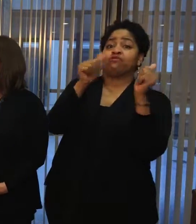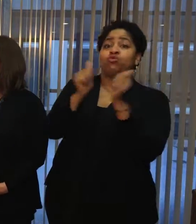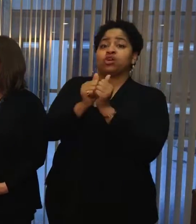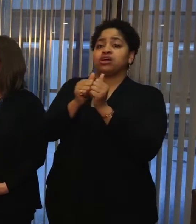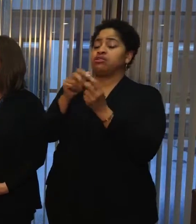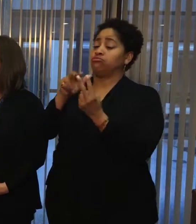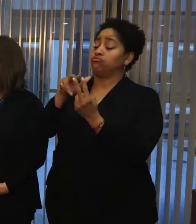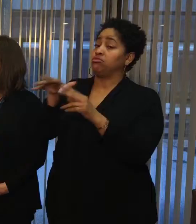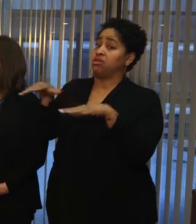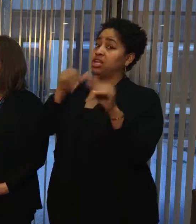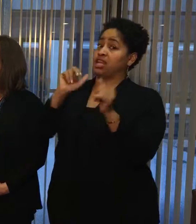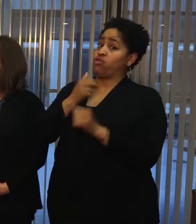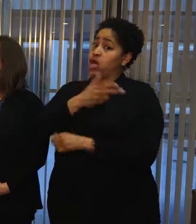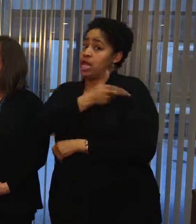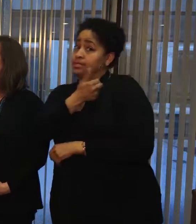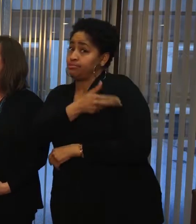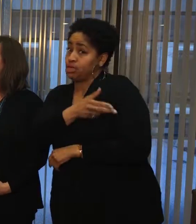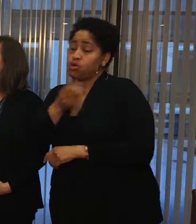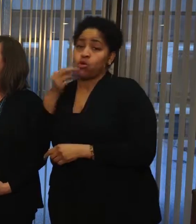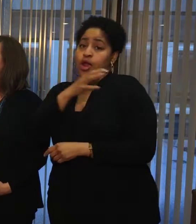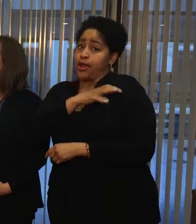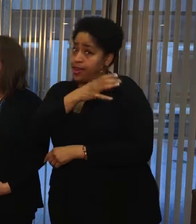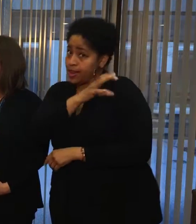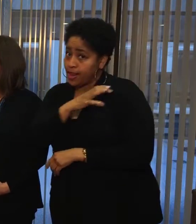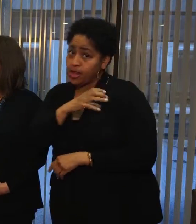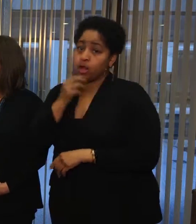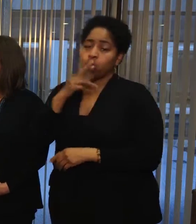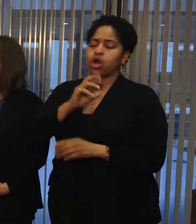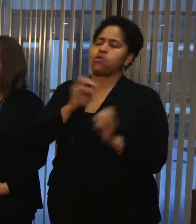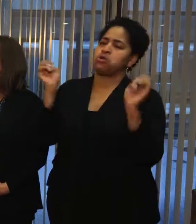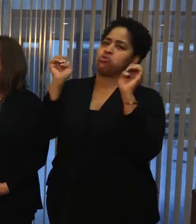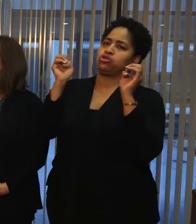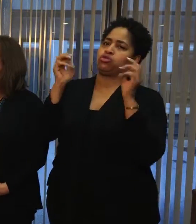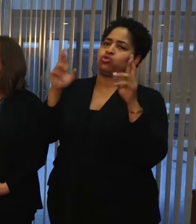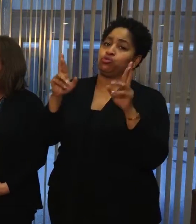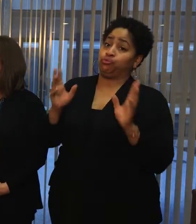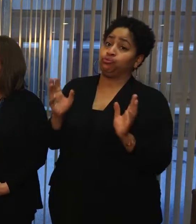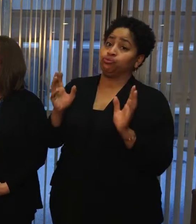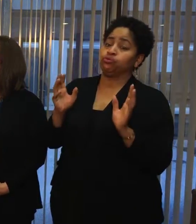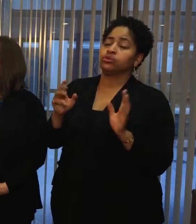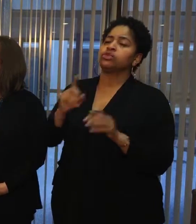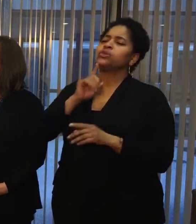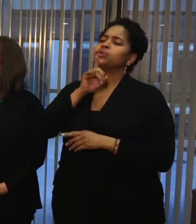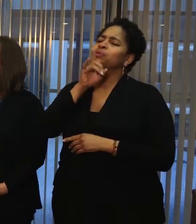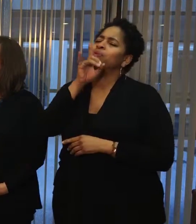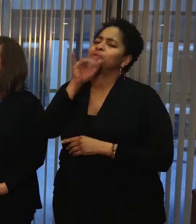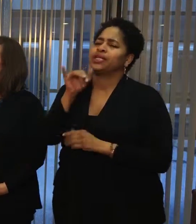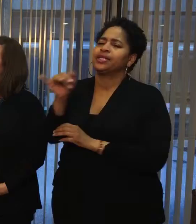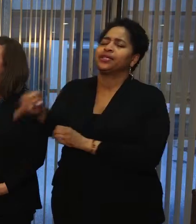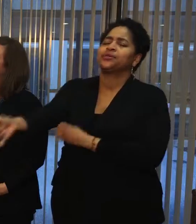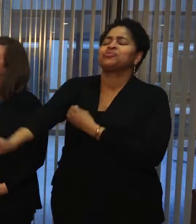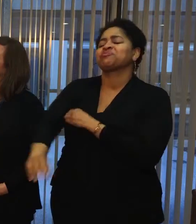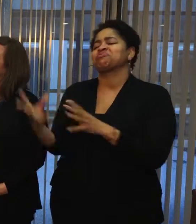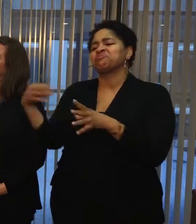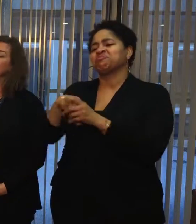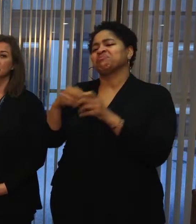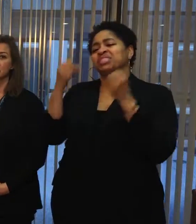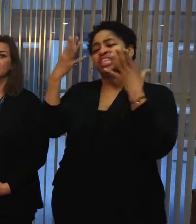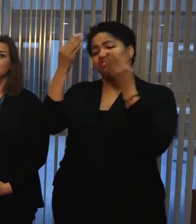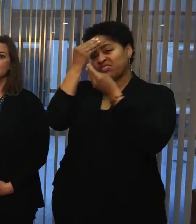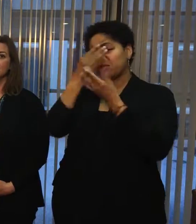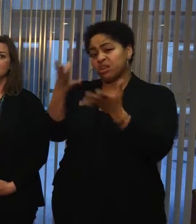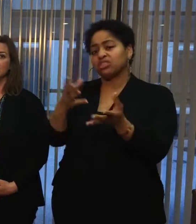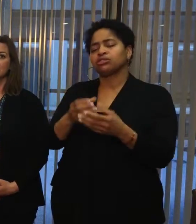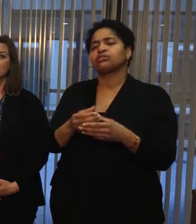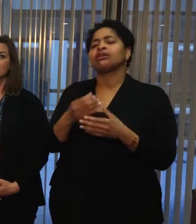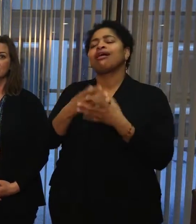leave either one of our hospitals, our clinics, or our emergency rooms. It contains a lot of different knowledge and a lot